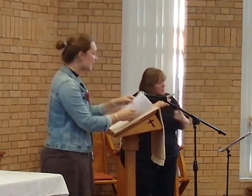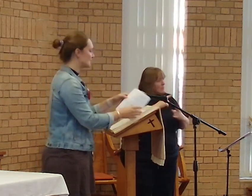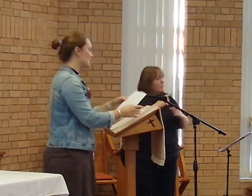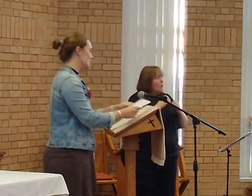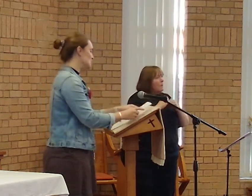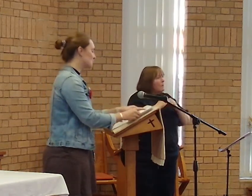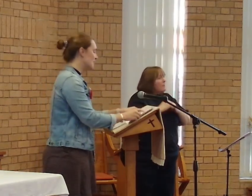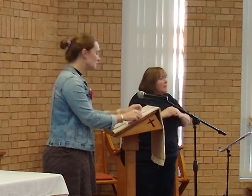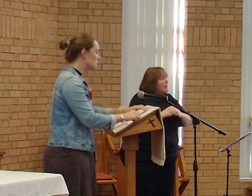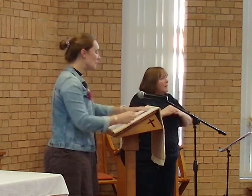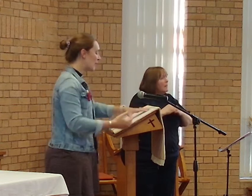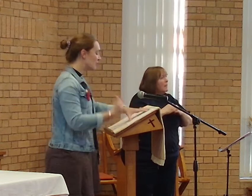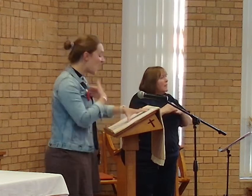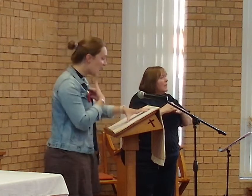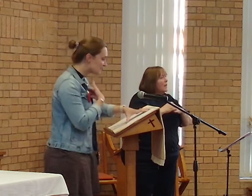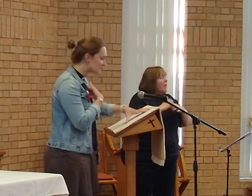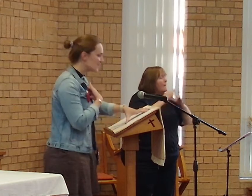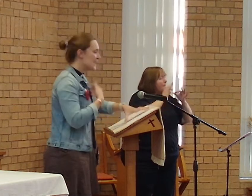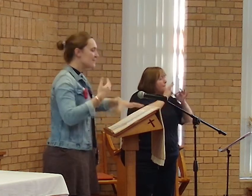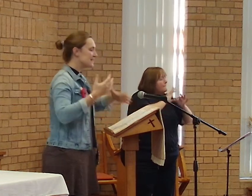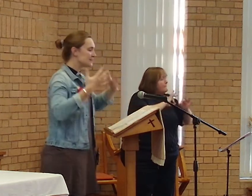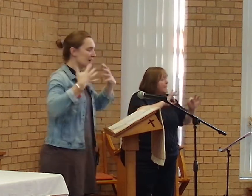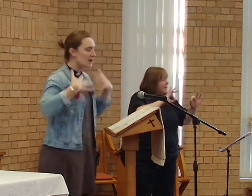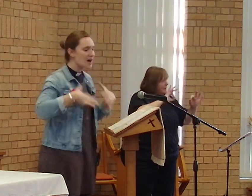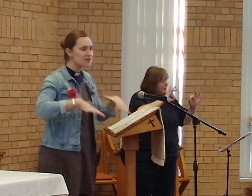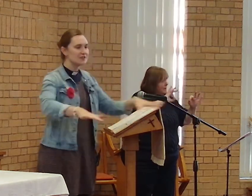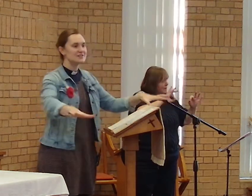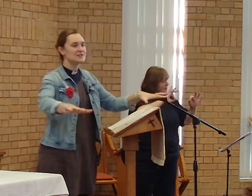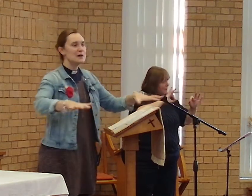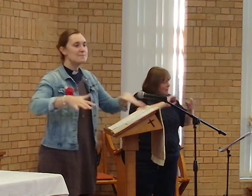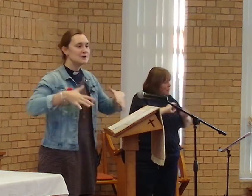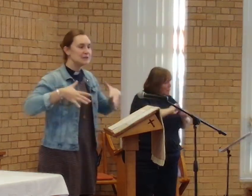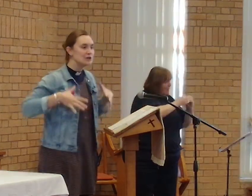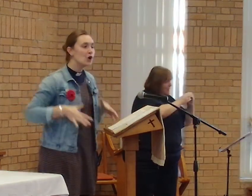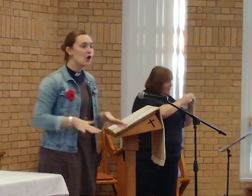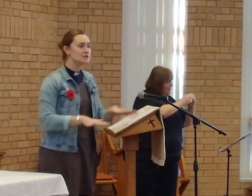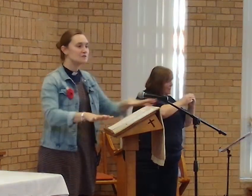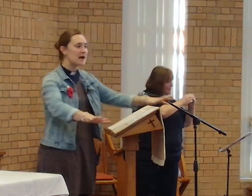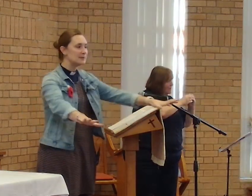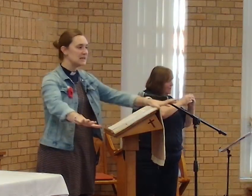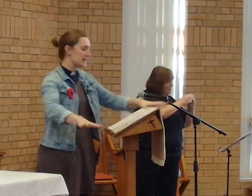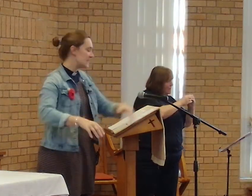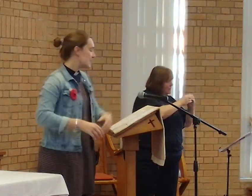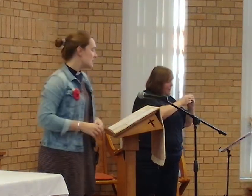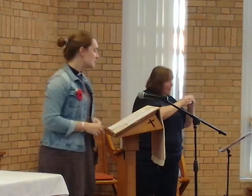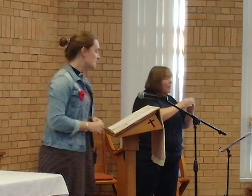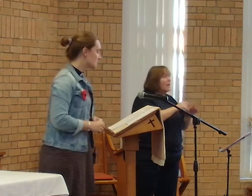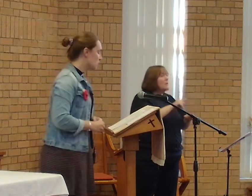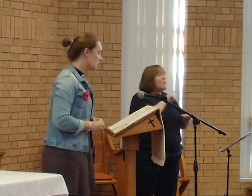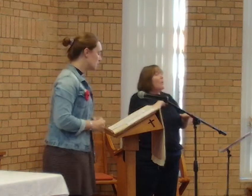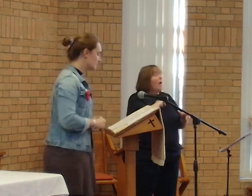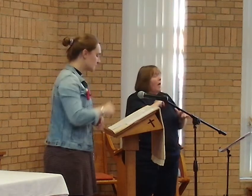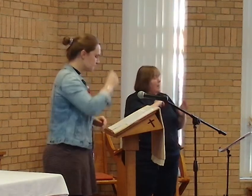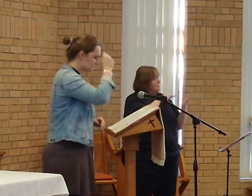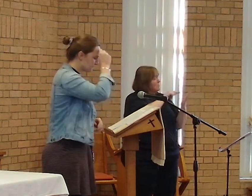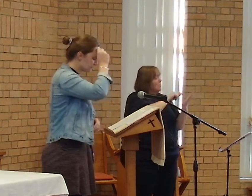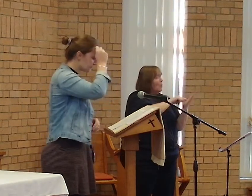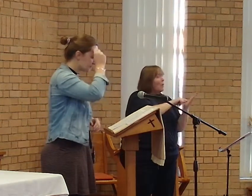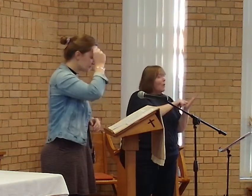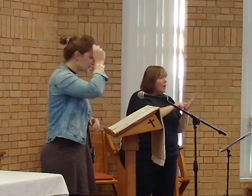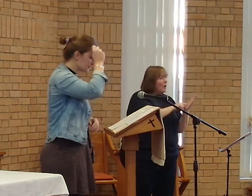me attitudes, where it's all about us, but it's about others building God's family in this world.